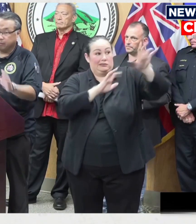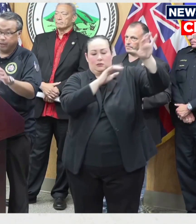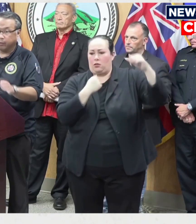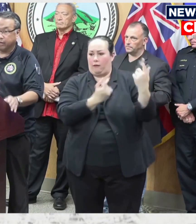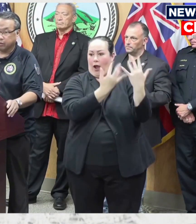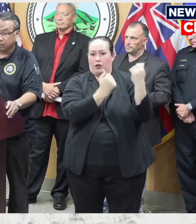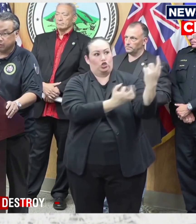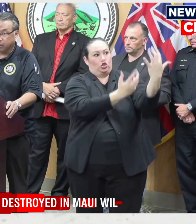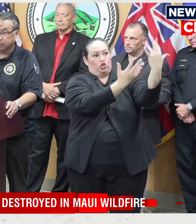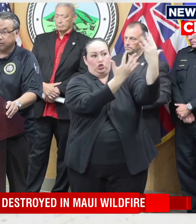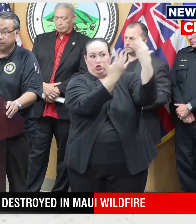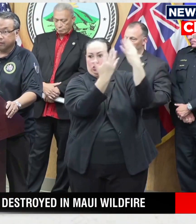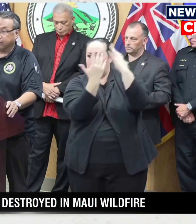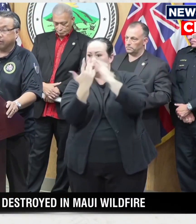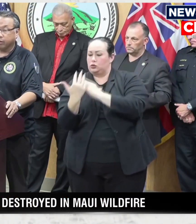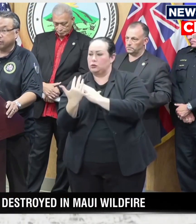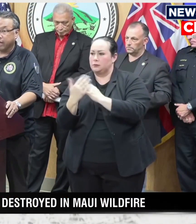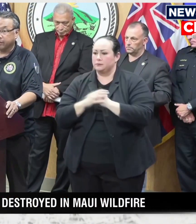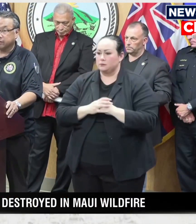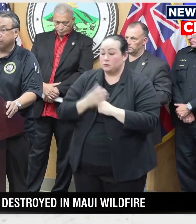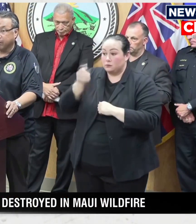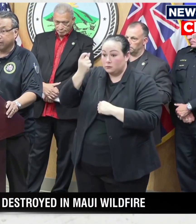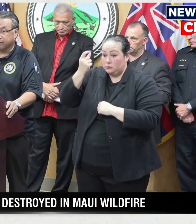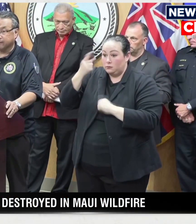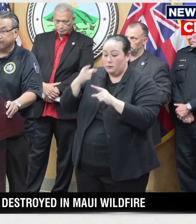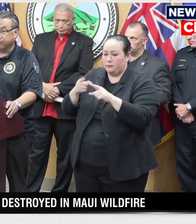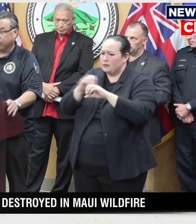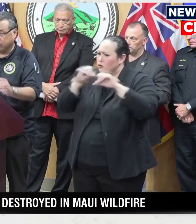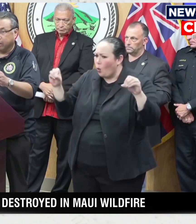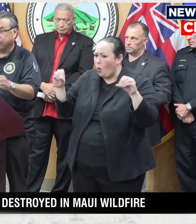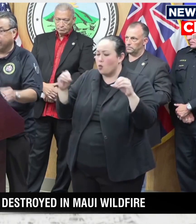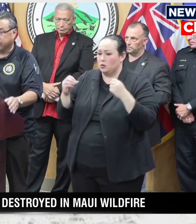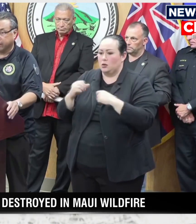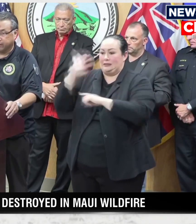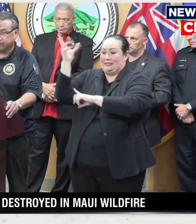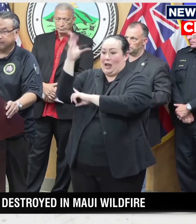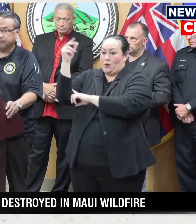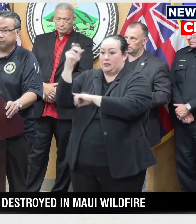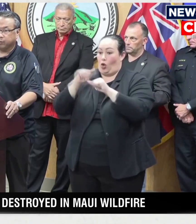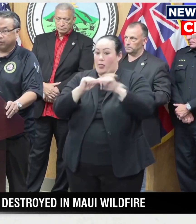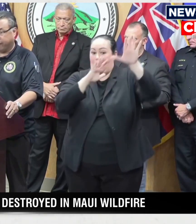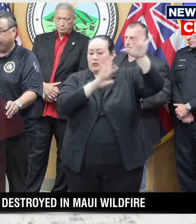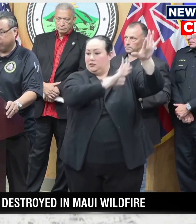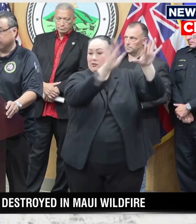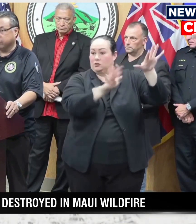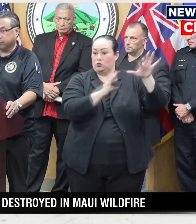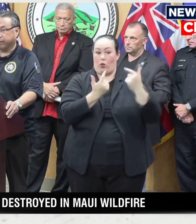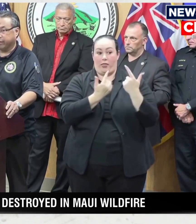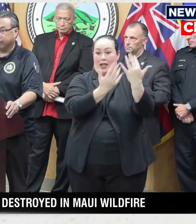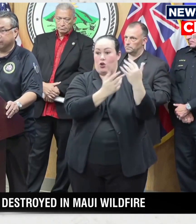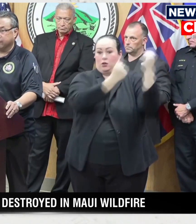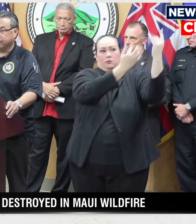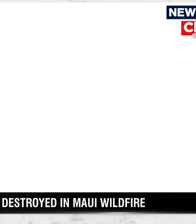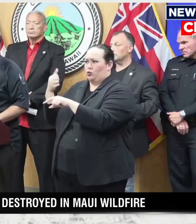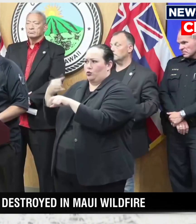EAS. By the way, I should also note that there are no sirens mauka, or on the mountainside, where the fire was